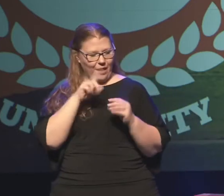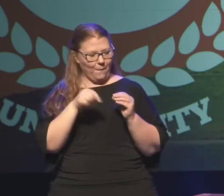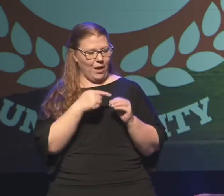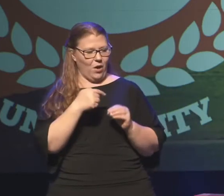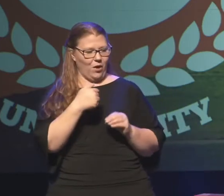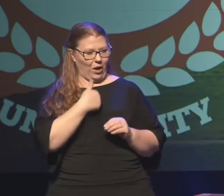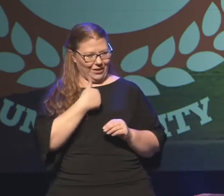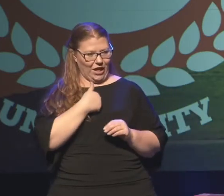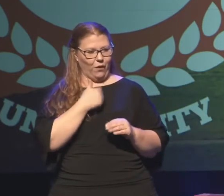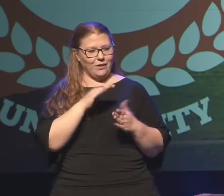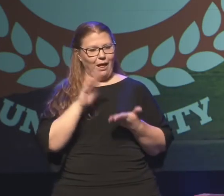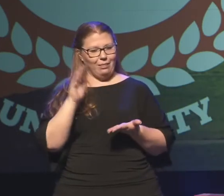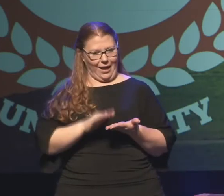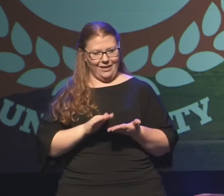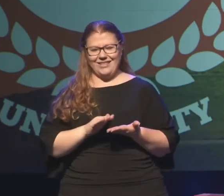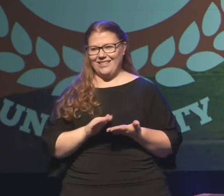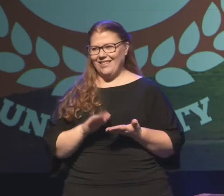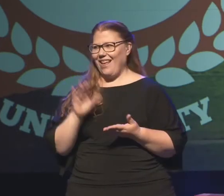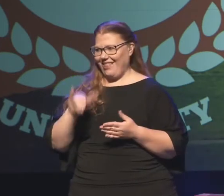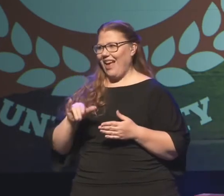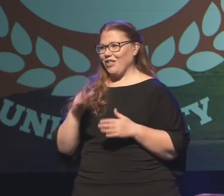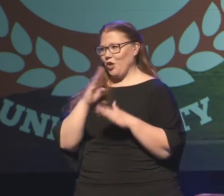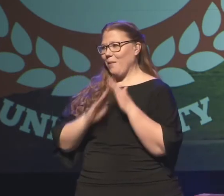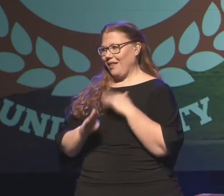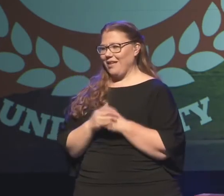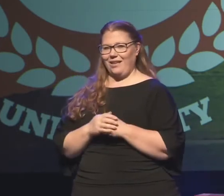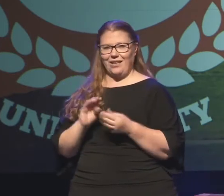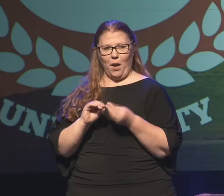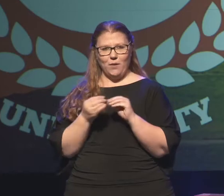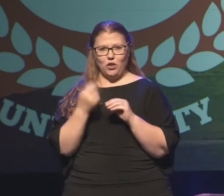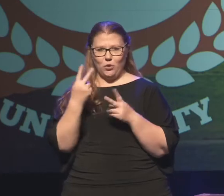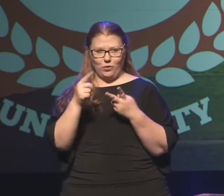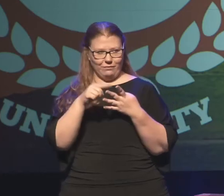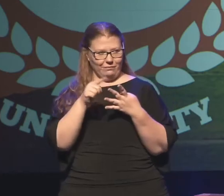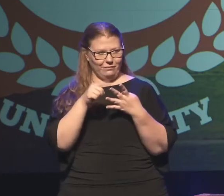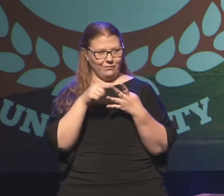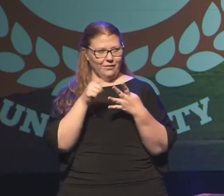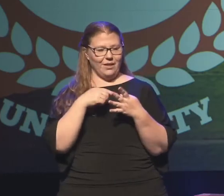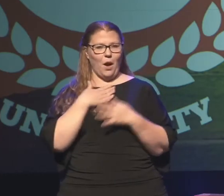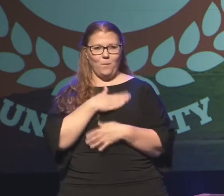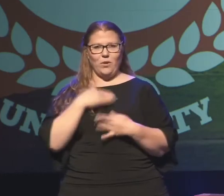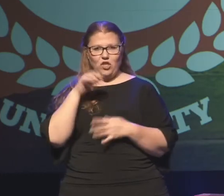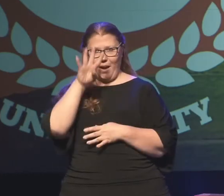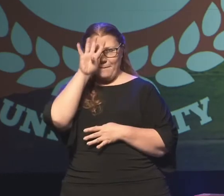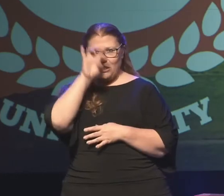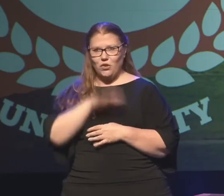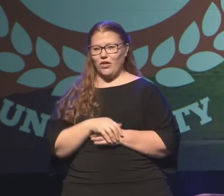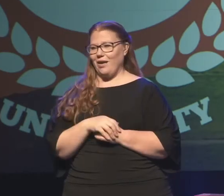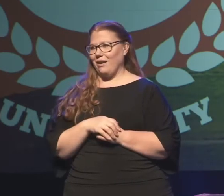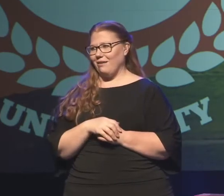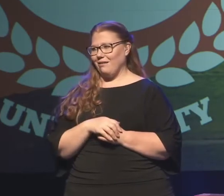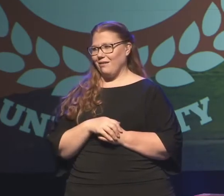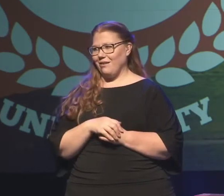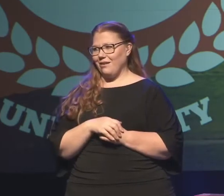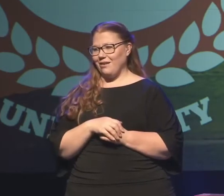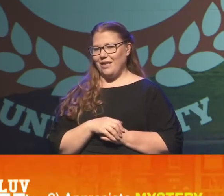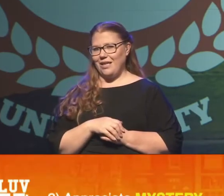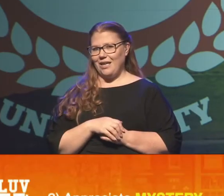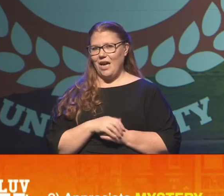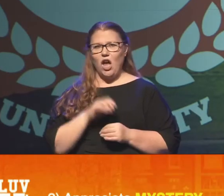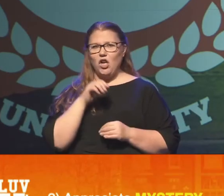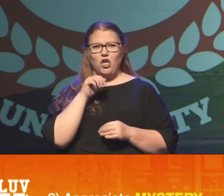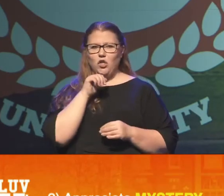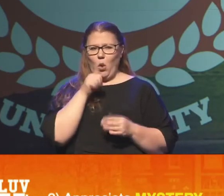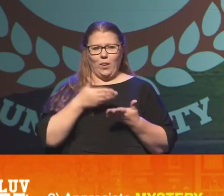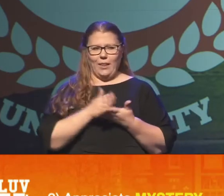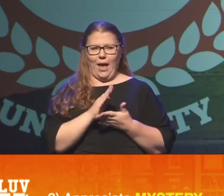less. That's humility. Number 2, appreciate mystery. Rather than letting what I don't know intimidate